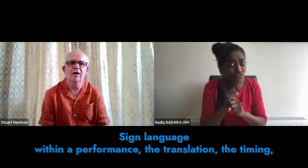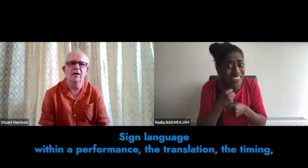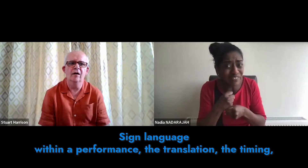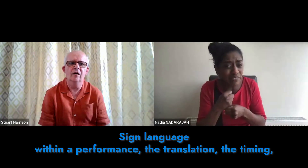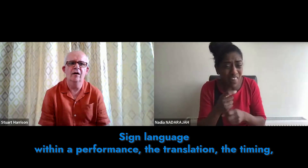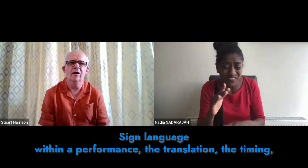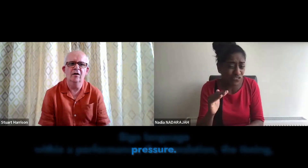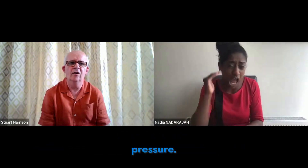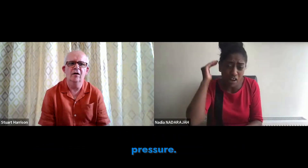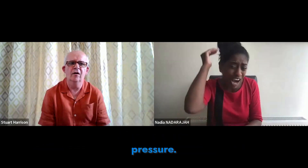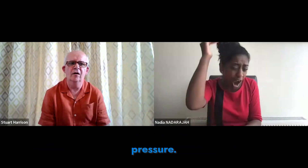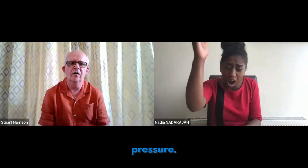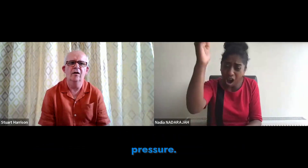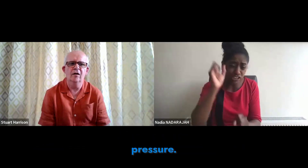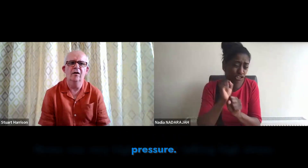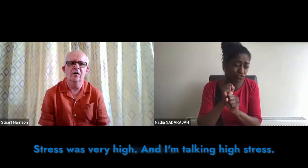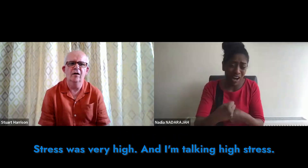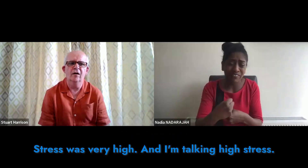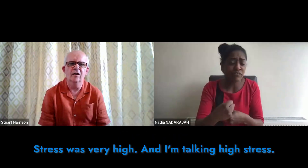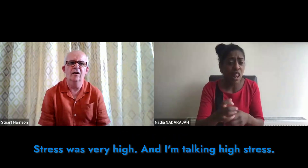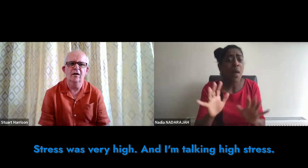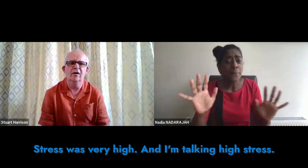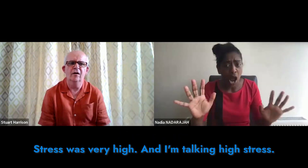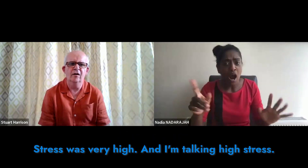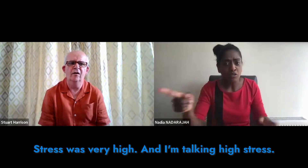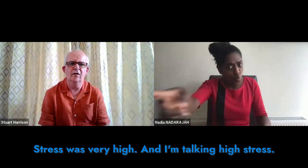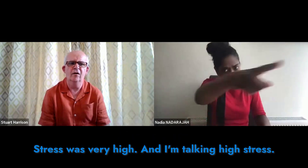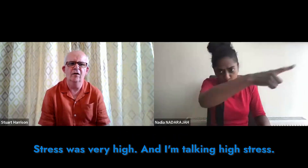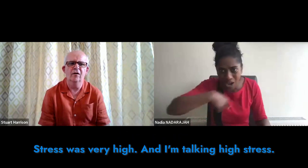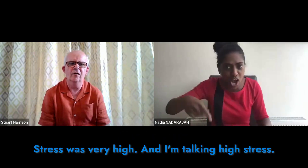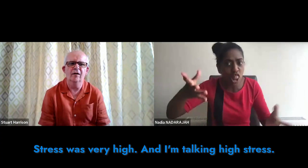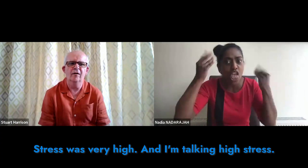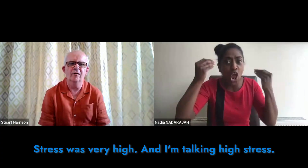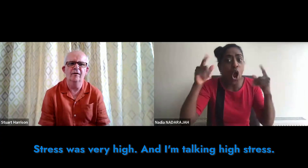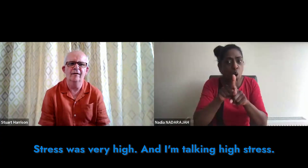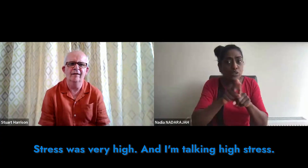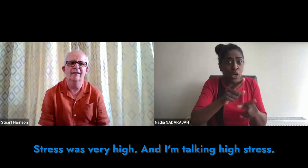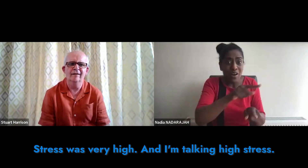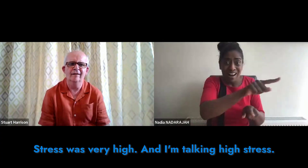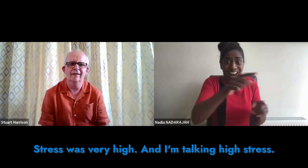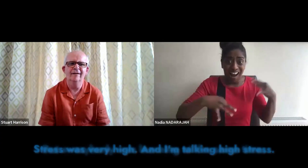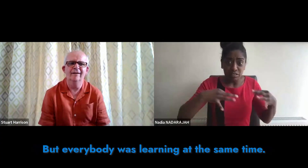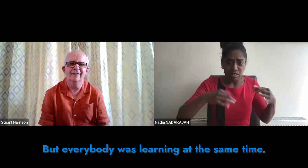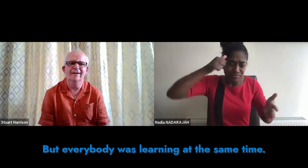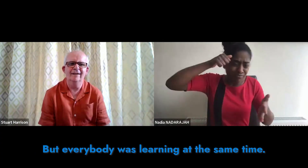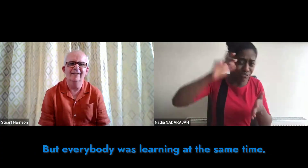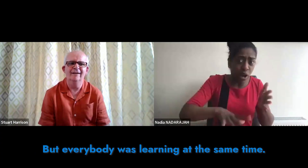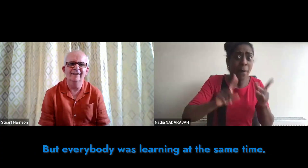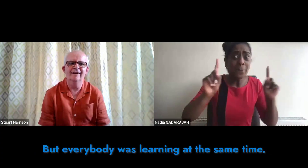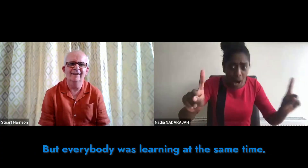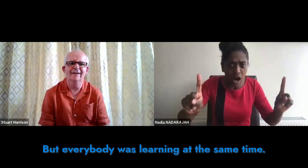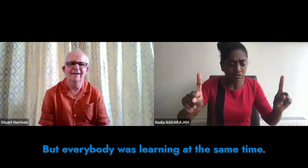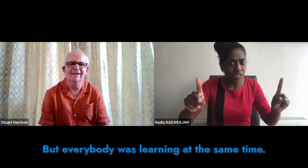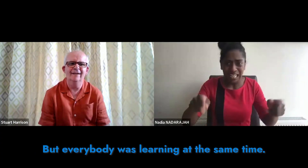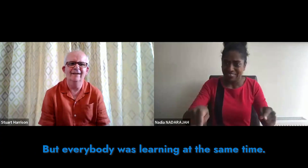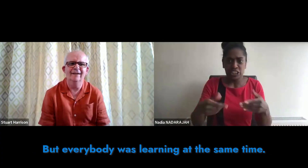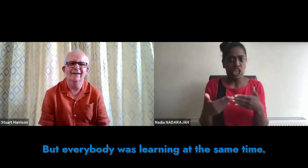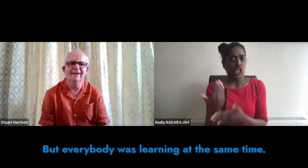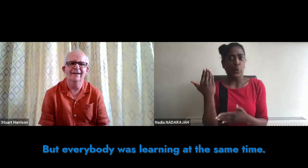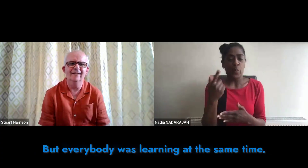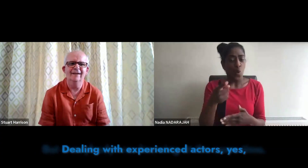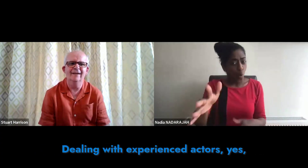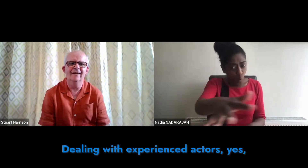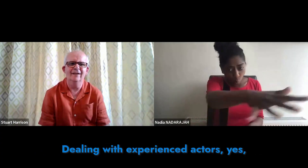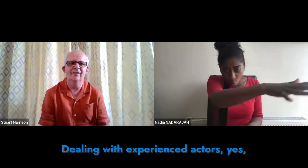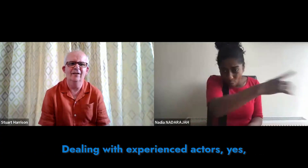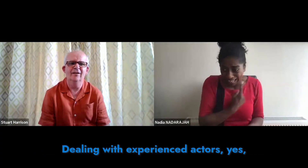the timing, pressure, stress was very high, and I'm talking high stress, but everybody was learning at the same